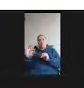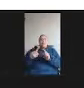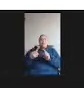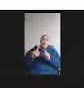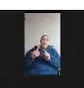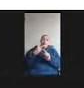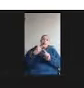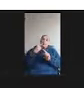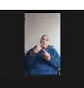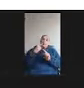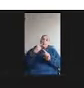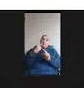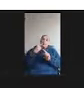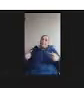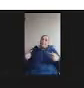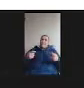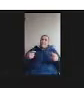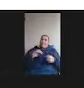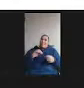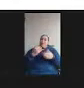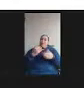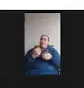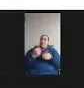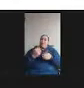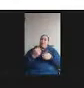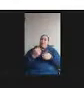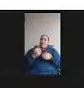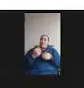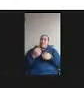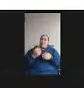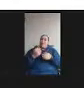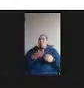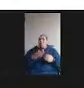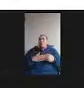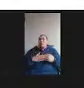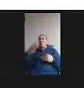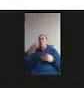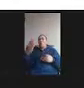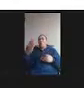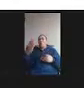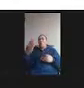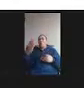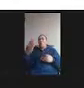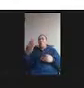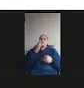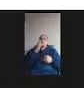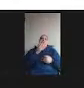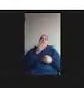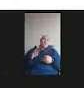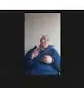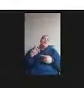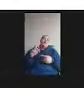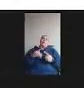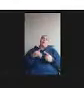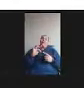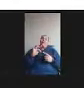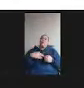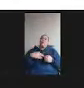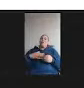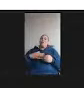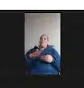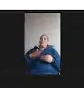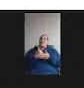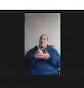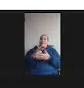spend in this financial year, will be more and closer to that billion. And if we're to add more sittings, or the committee,